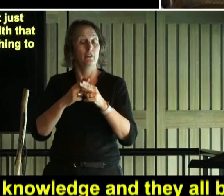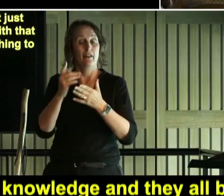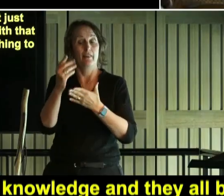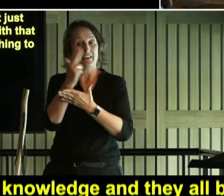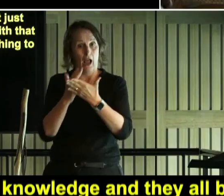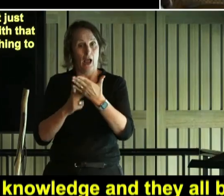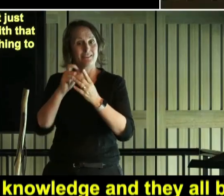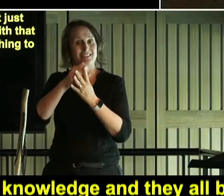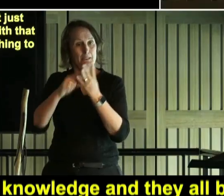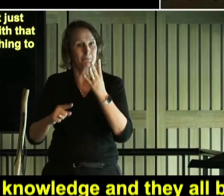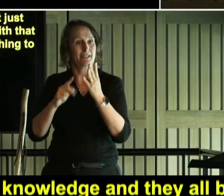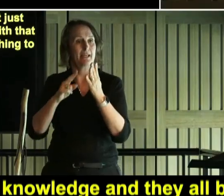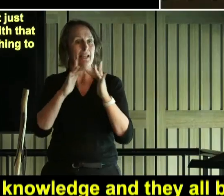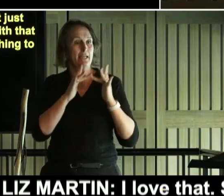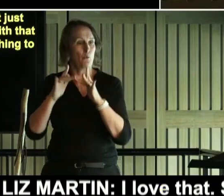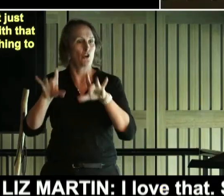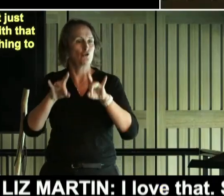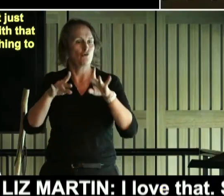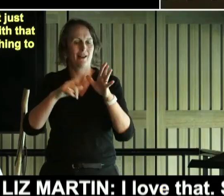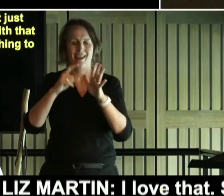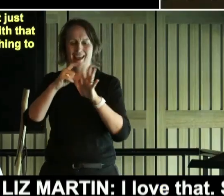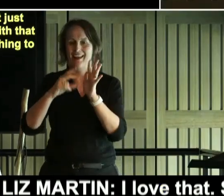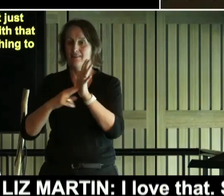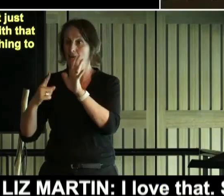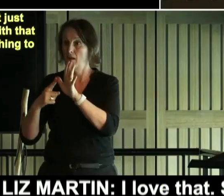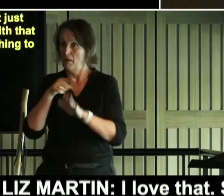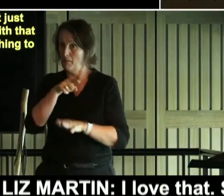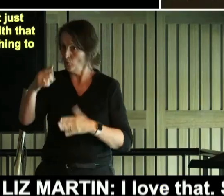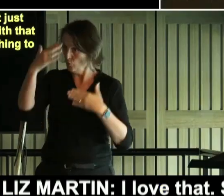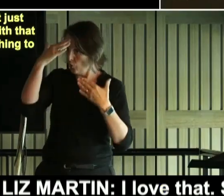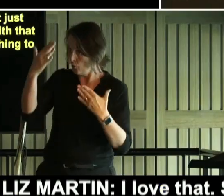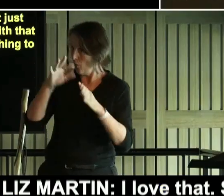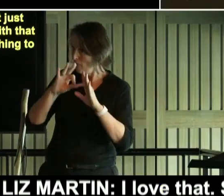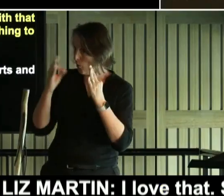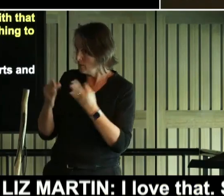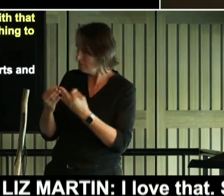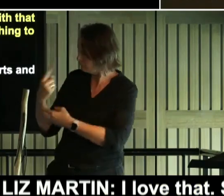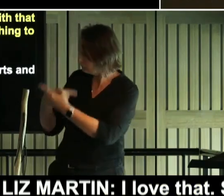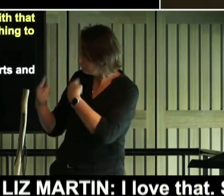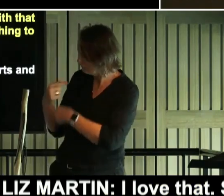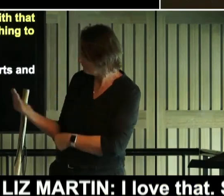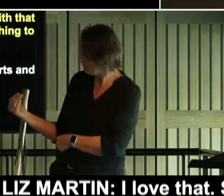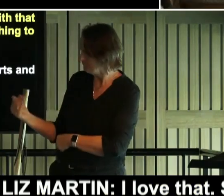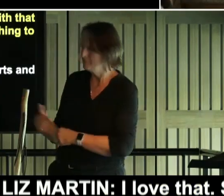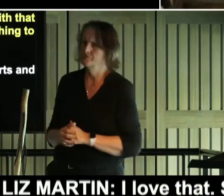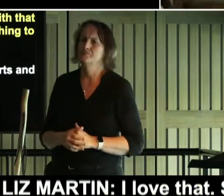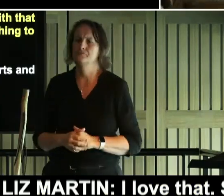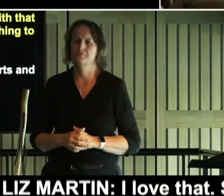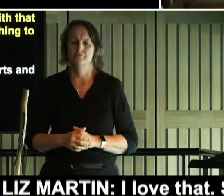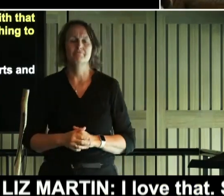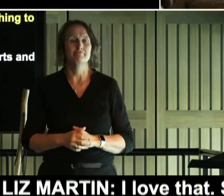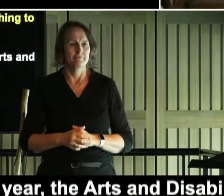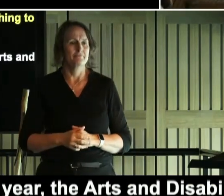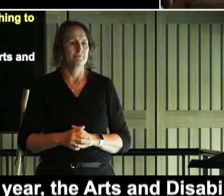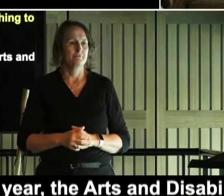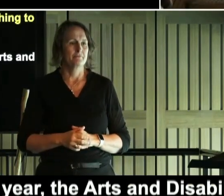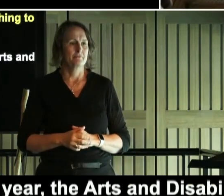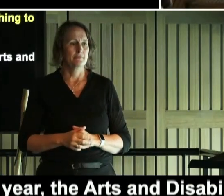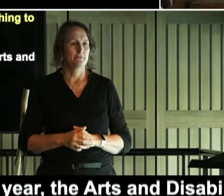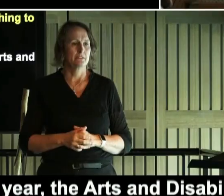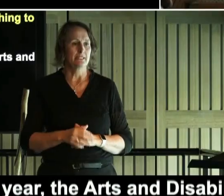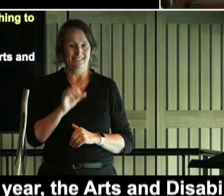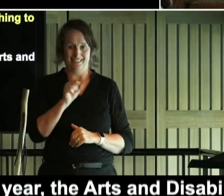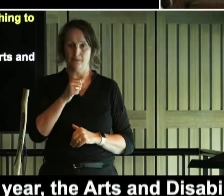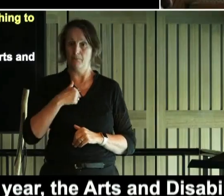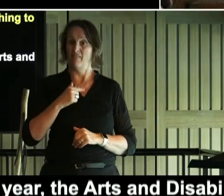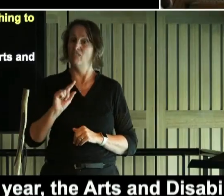Network Australia. For those who might not be familiar, can you tell us a bit about ADNA? Of course, but first I'll